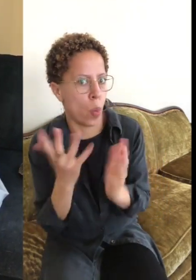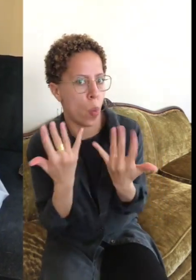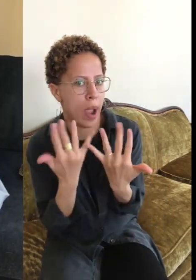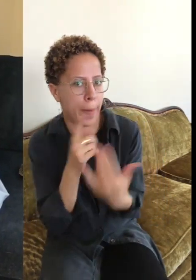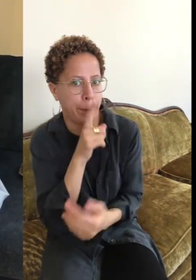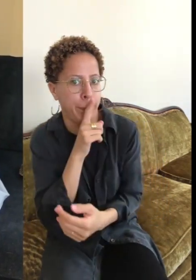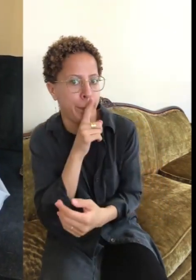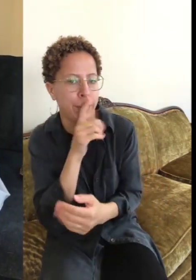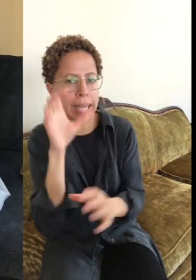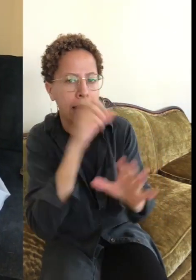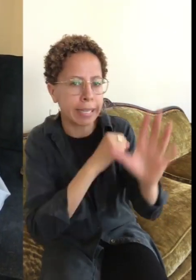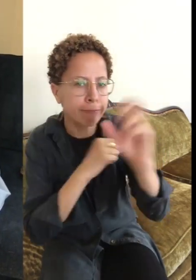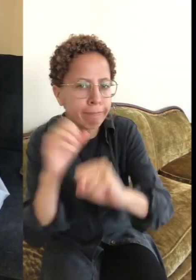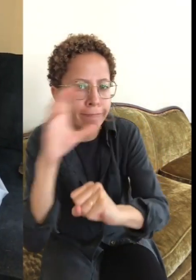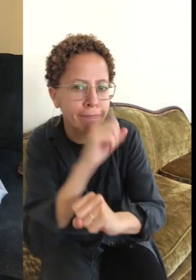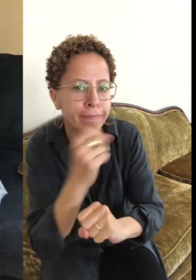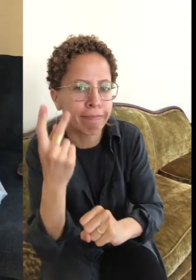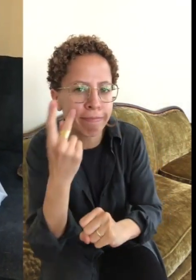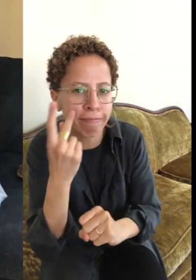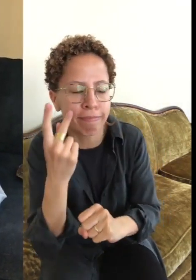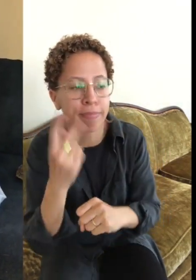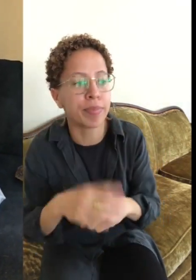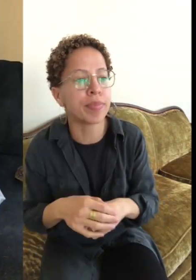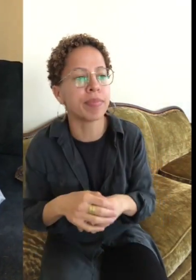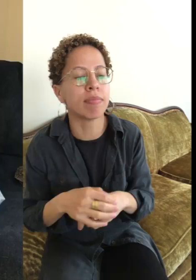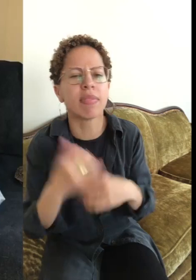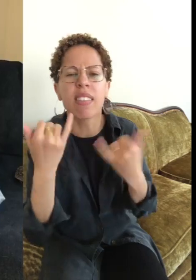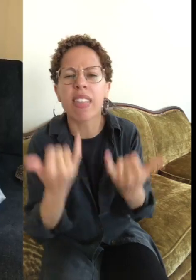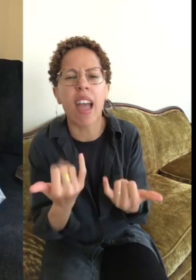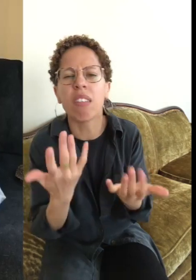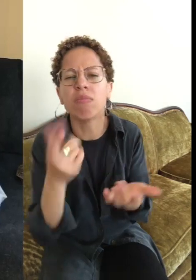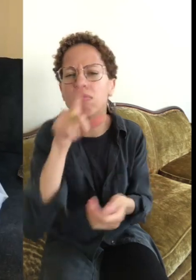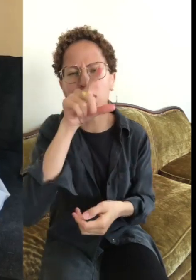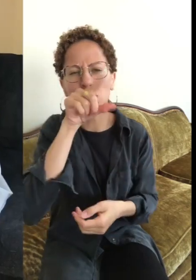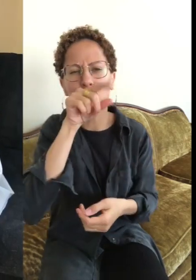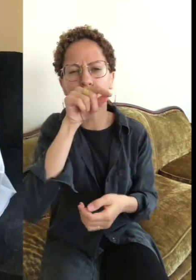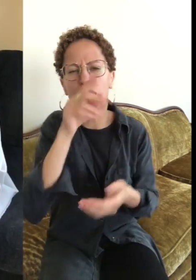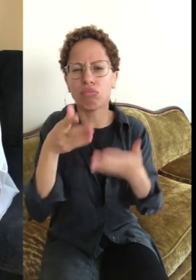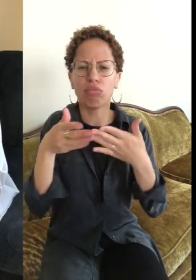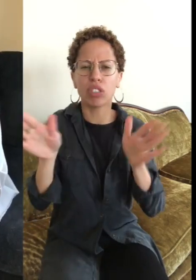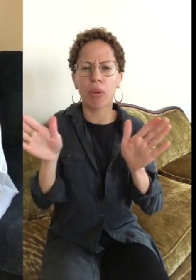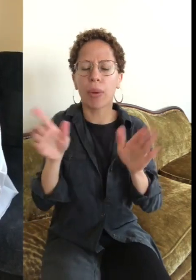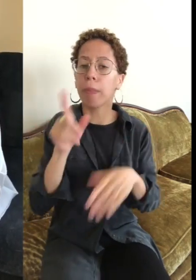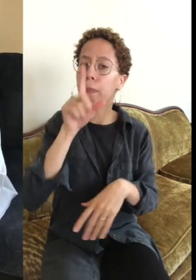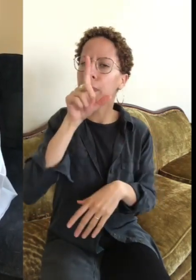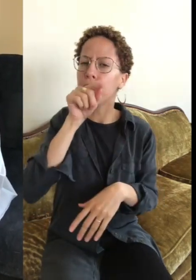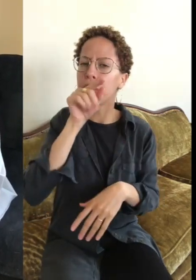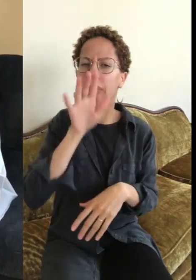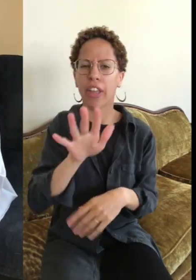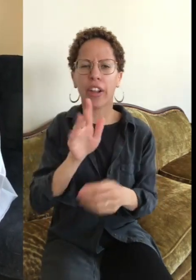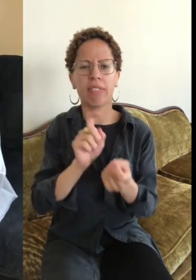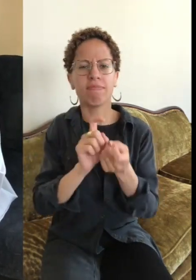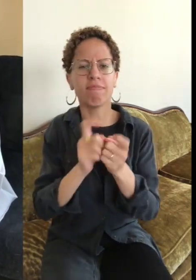let people do some guesses. Can you talk about birds in general? What are some adaptations of